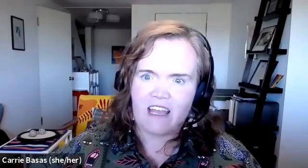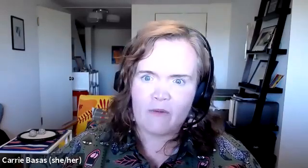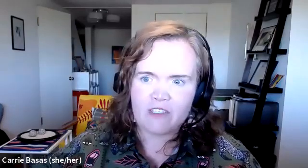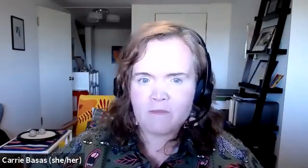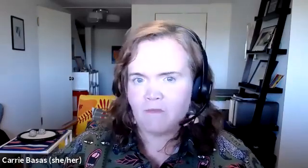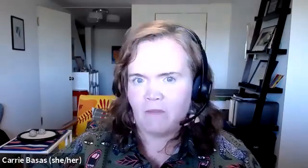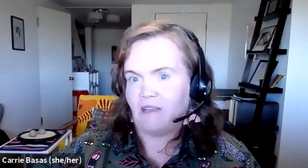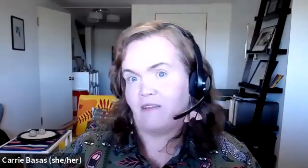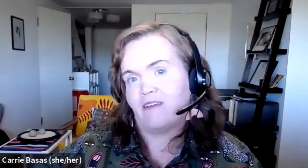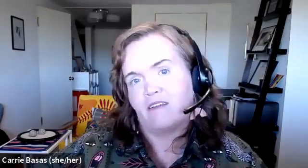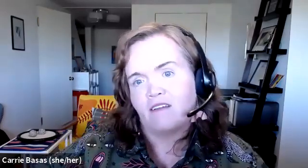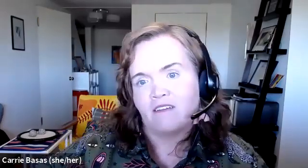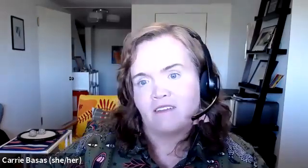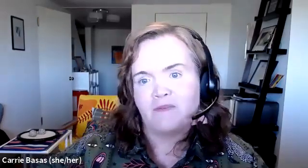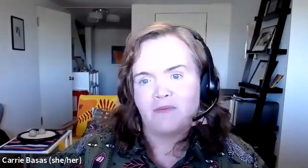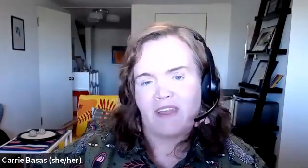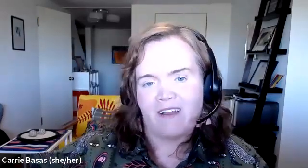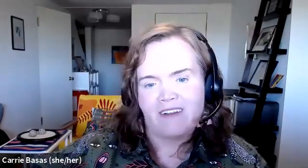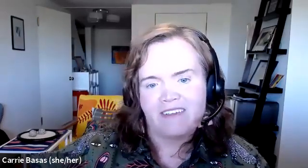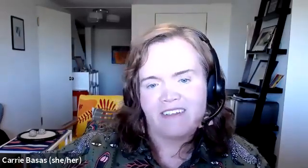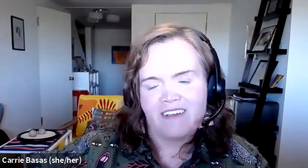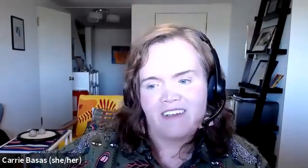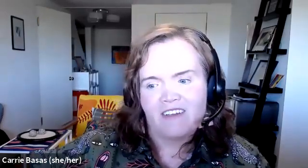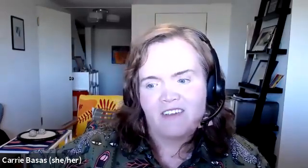and language baked in. Yeah.